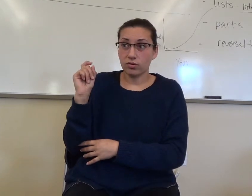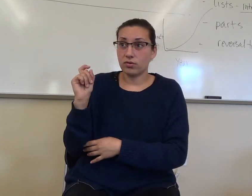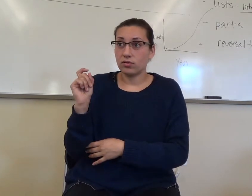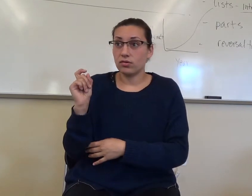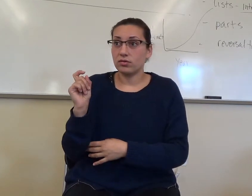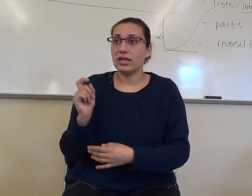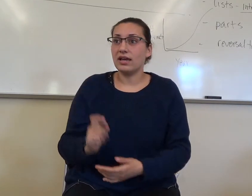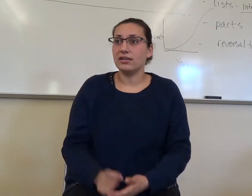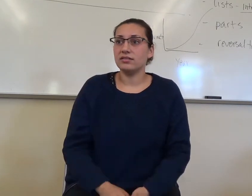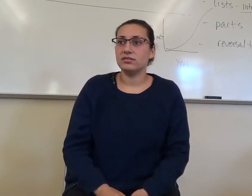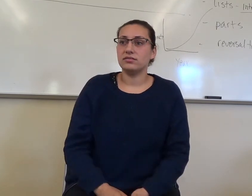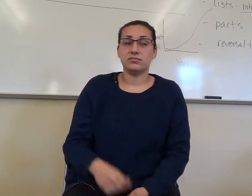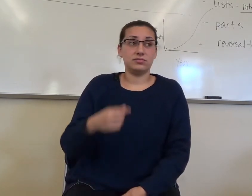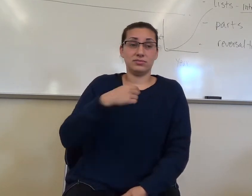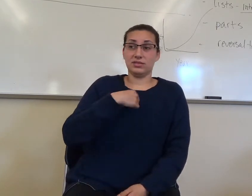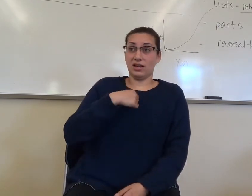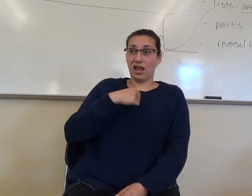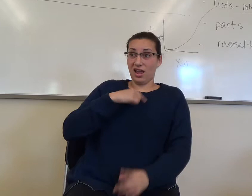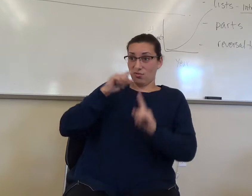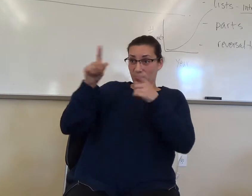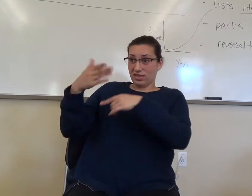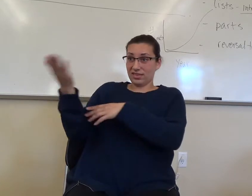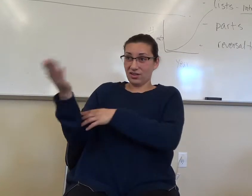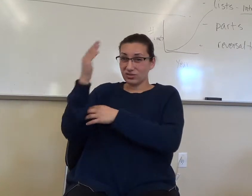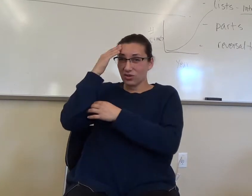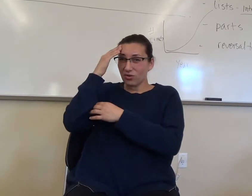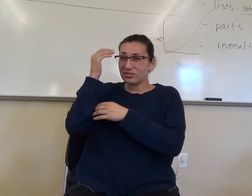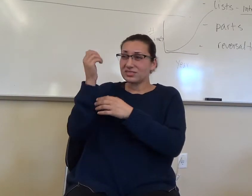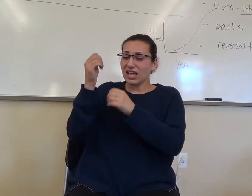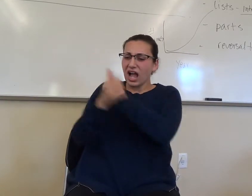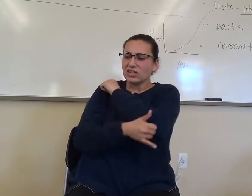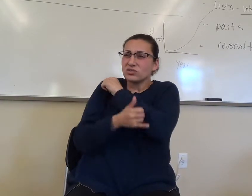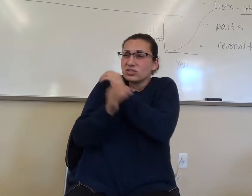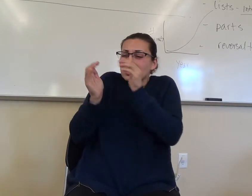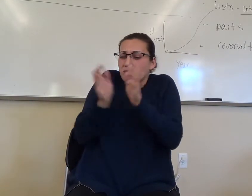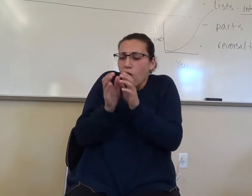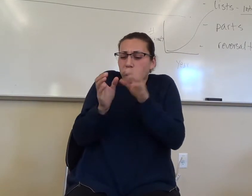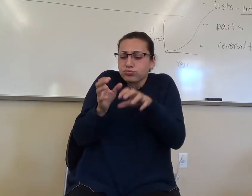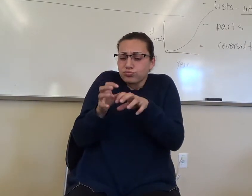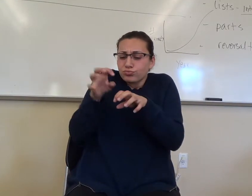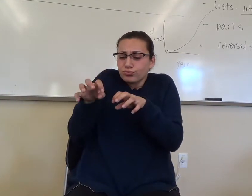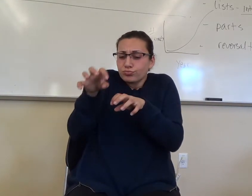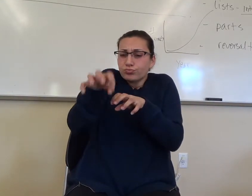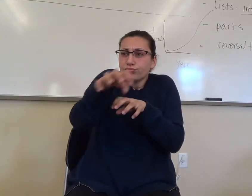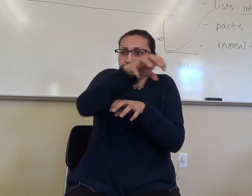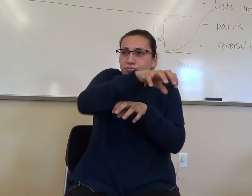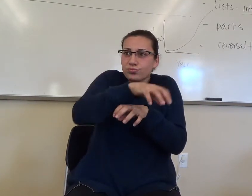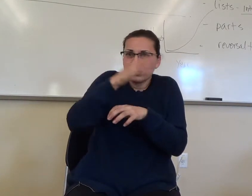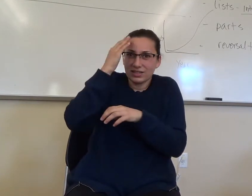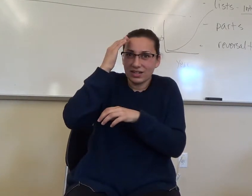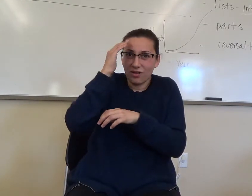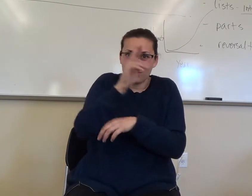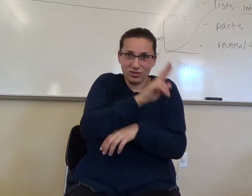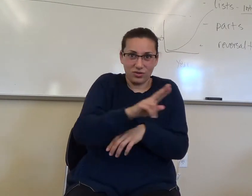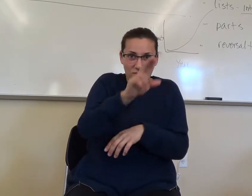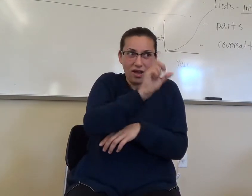When I went over, Yeah. and every time, because the countries are small. I mean, if here's us, you can travel all the way across